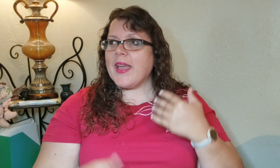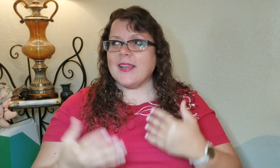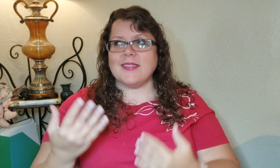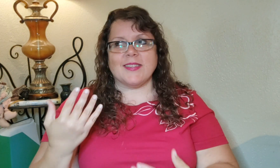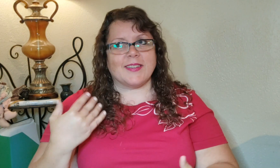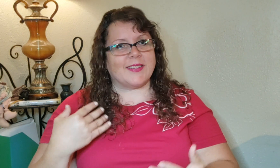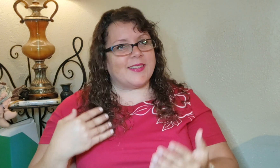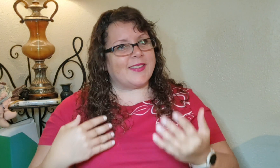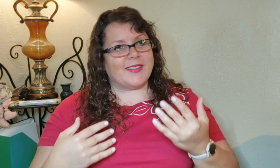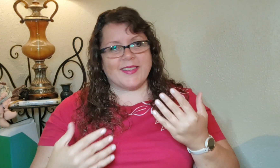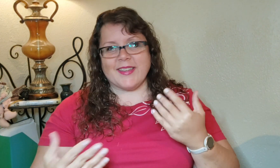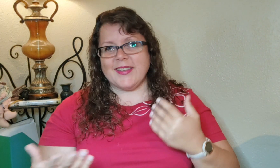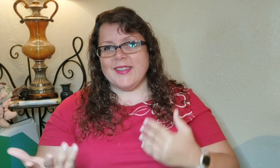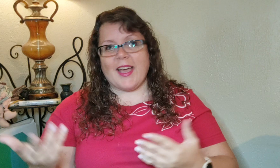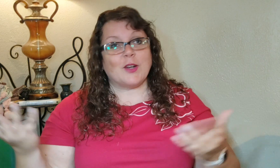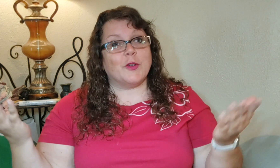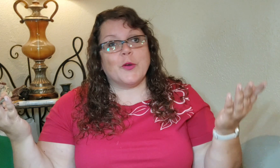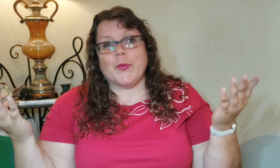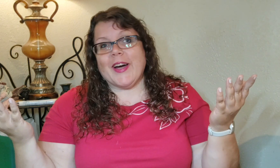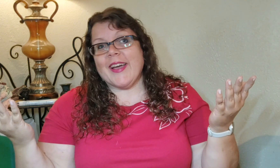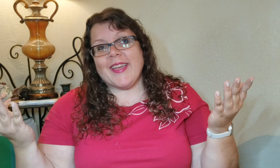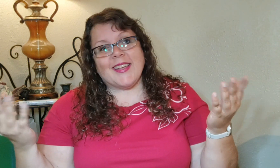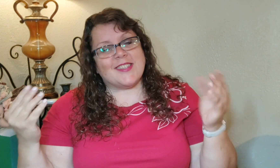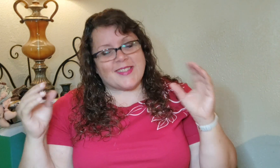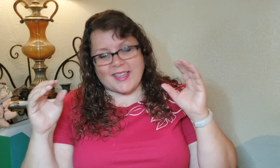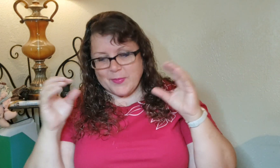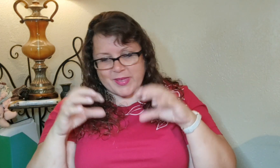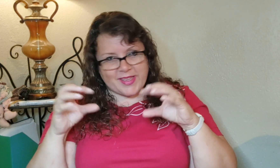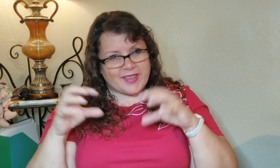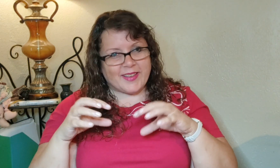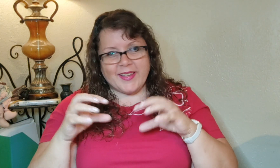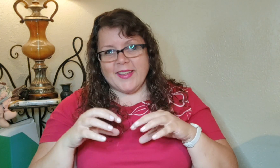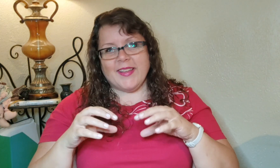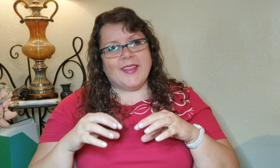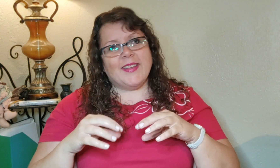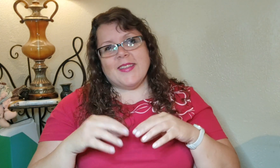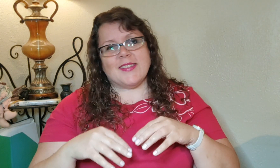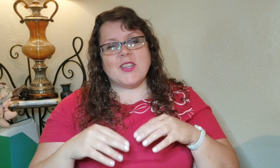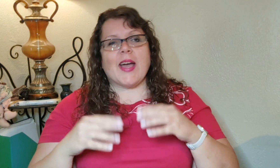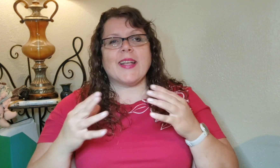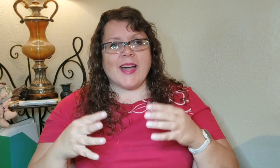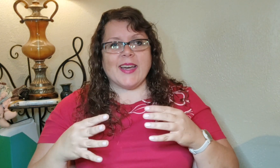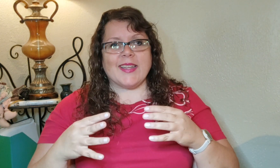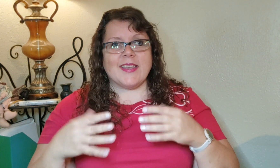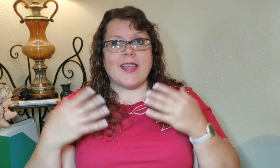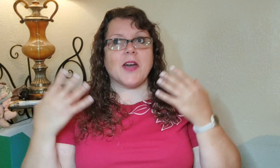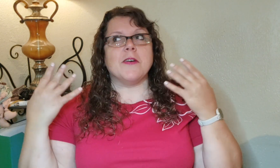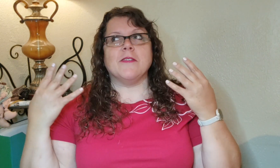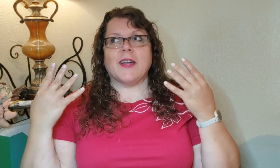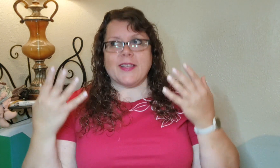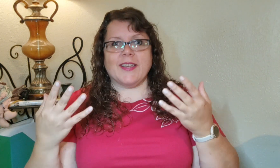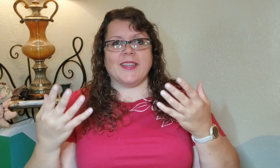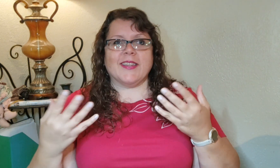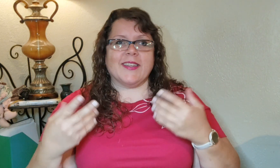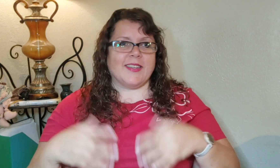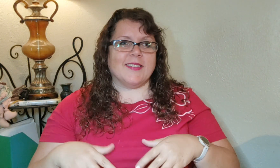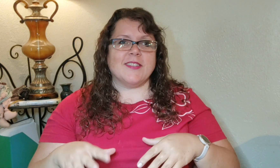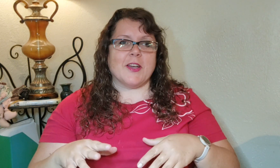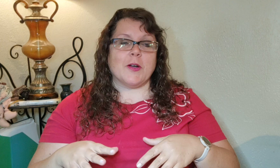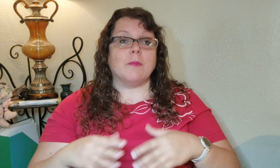had to get. I don't know why, it just had to be until I got it, and now I get it. And so I'm